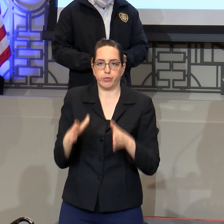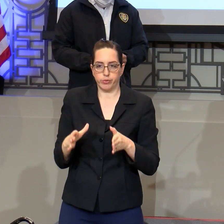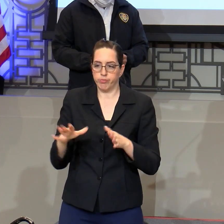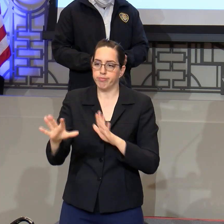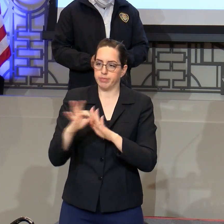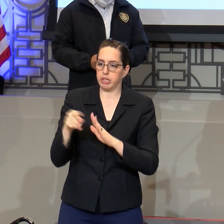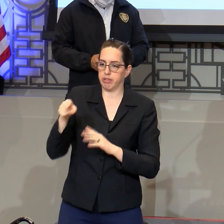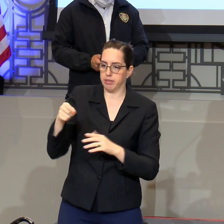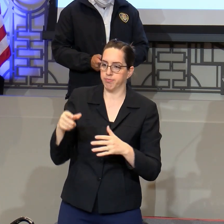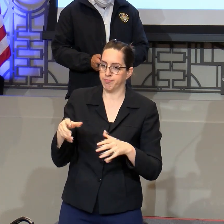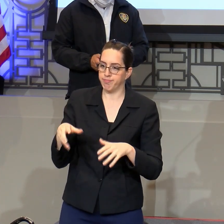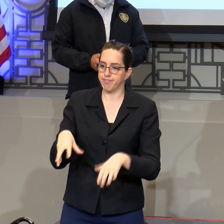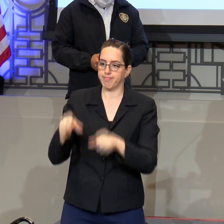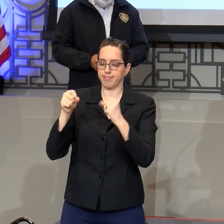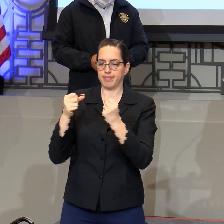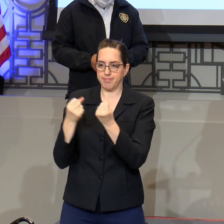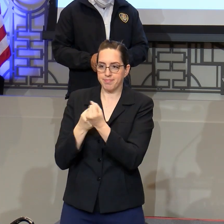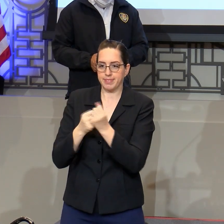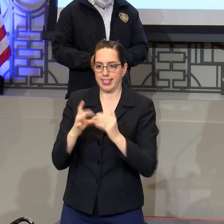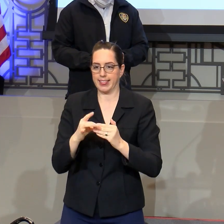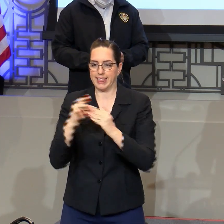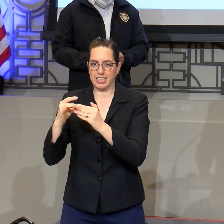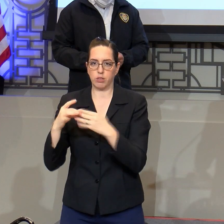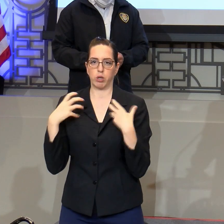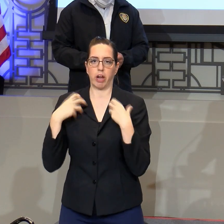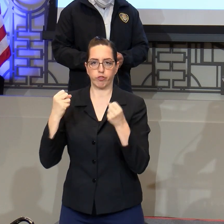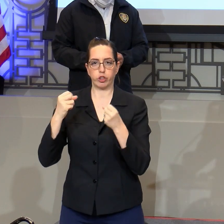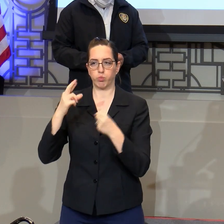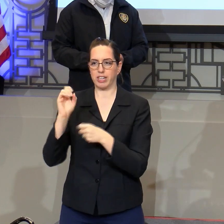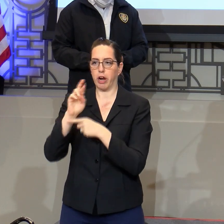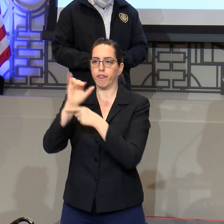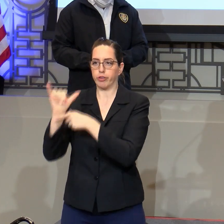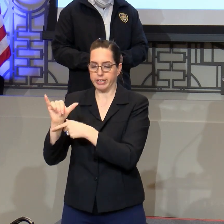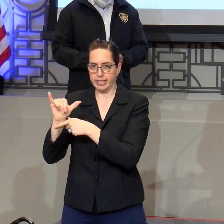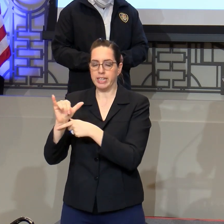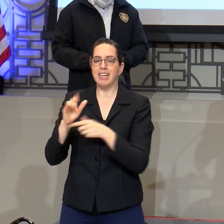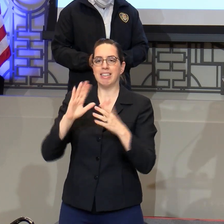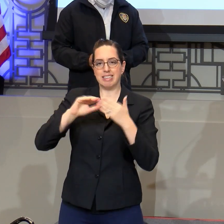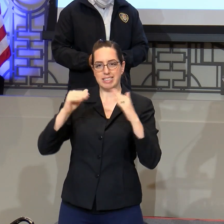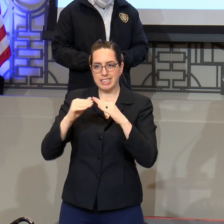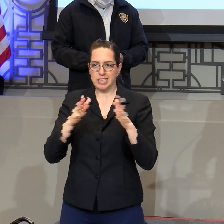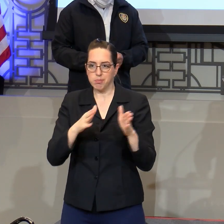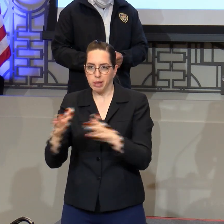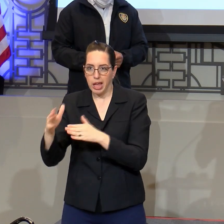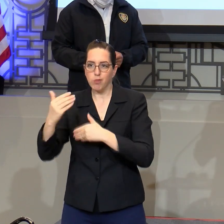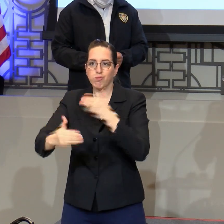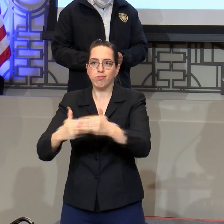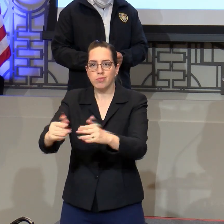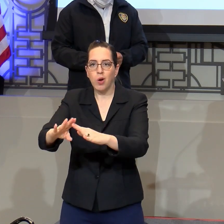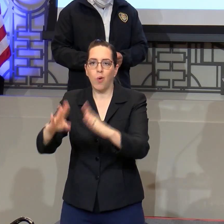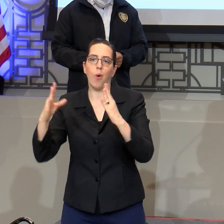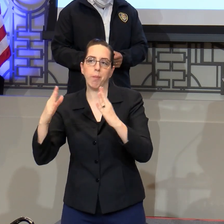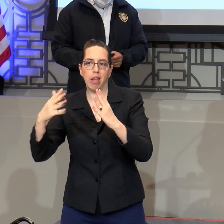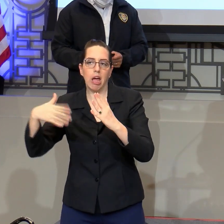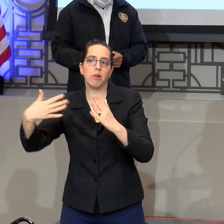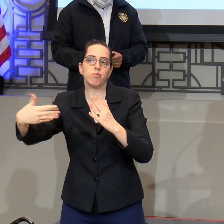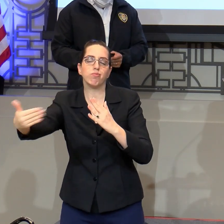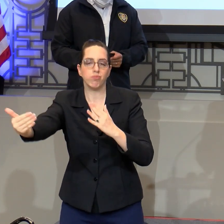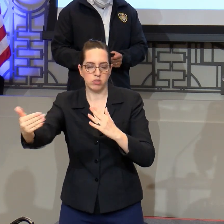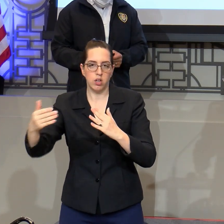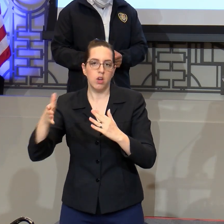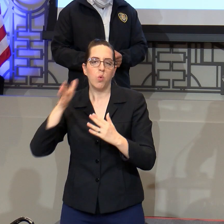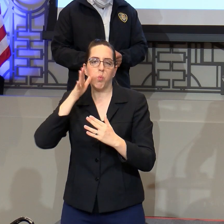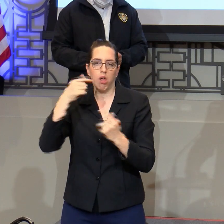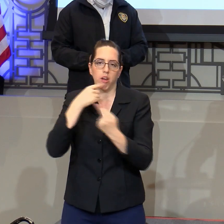city's recovery, and I'll say more about the city's plan to reopen the city as we can now move forward, and